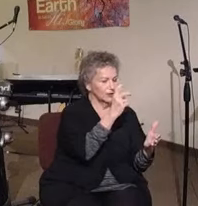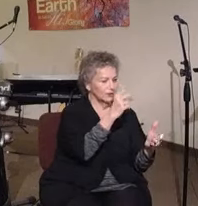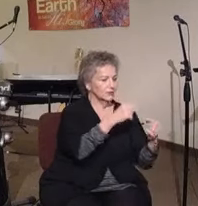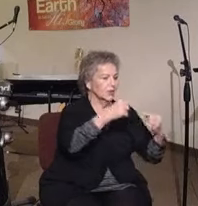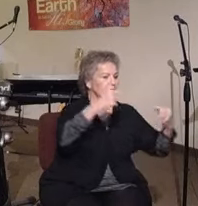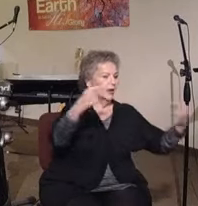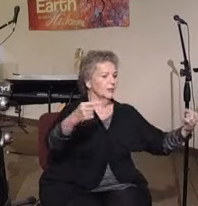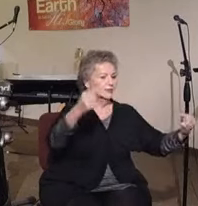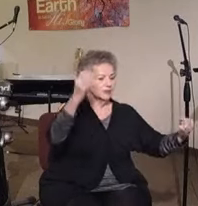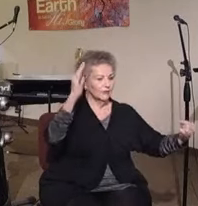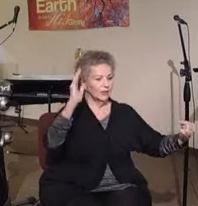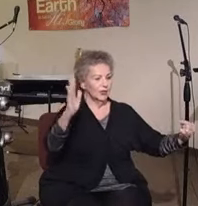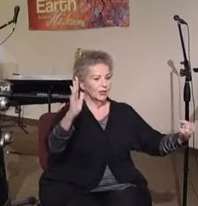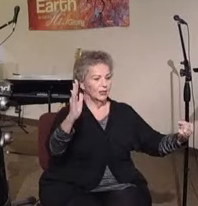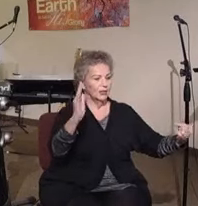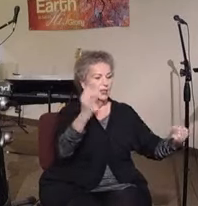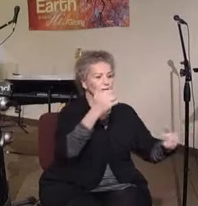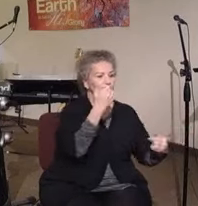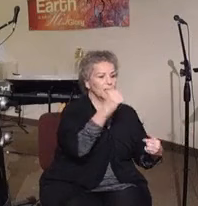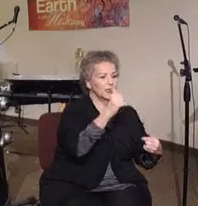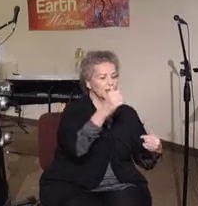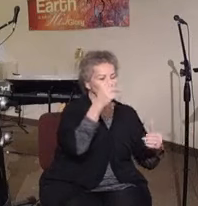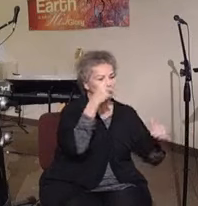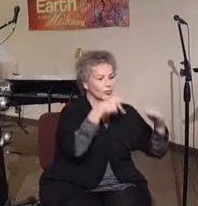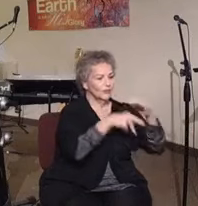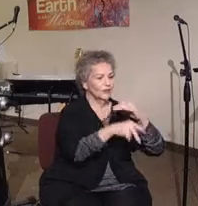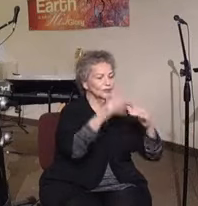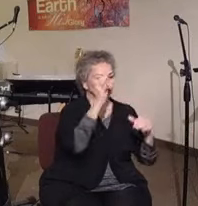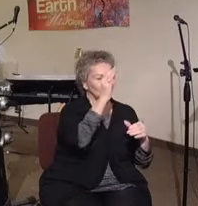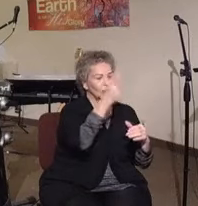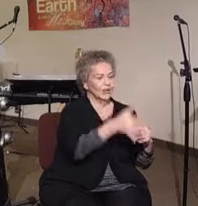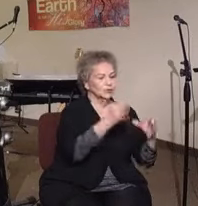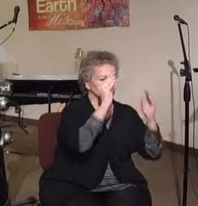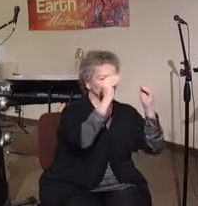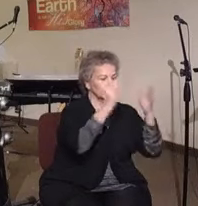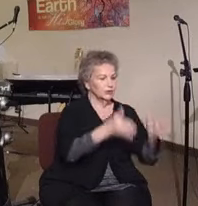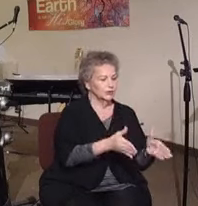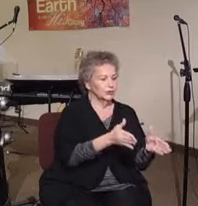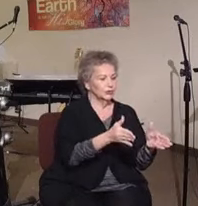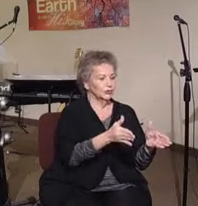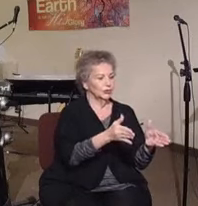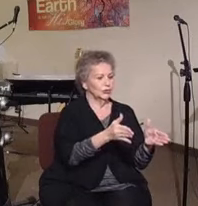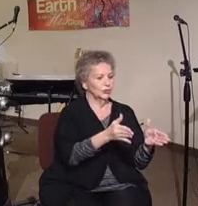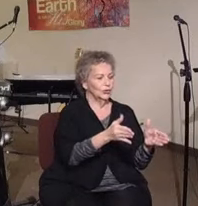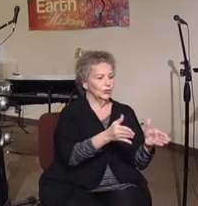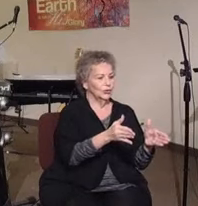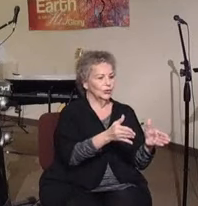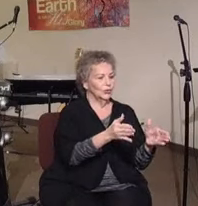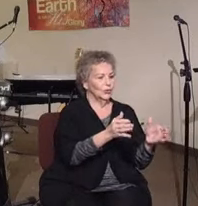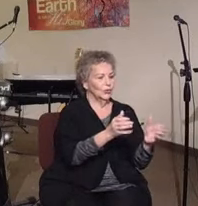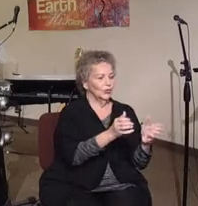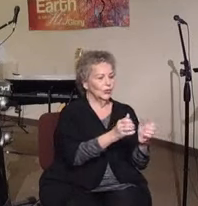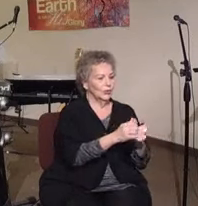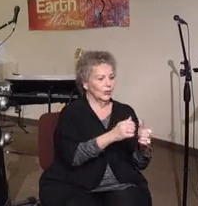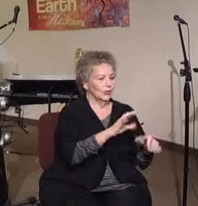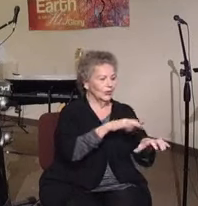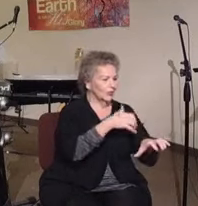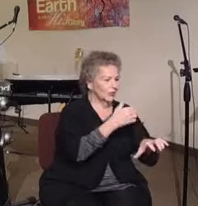Listen, any person, teacher, professor, pundit, pastor, when skepticism about